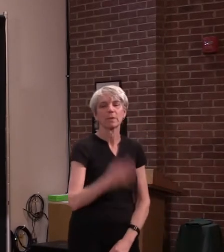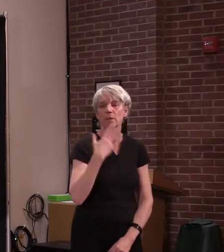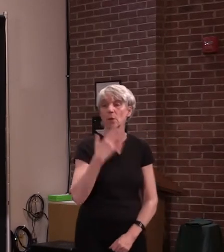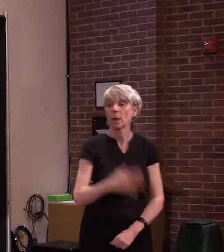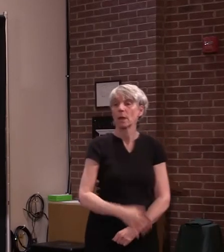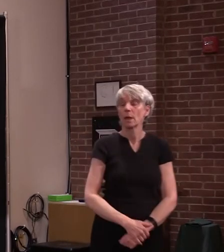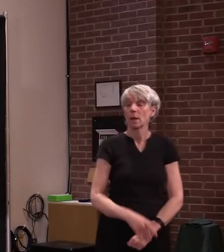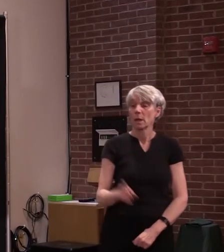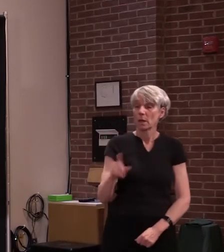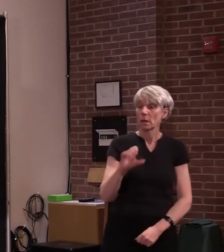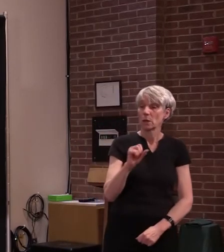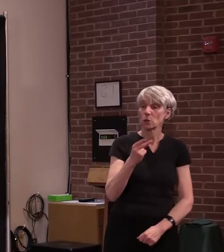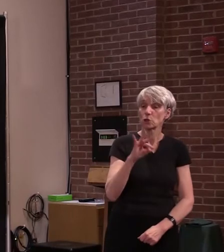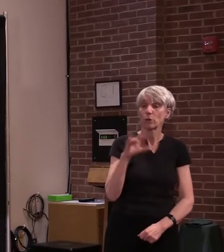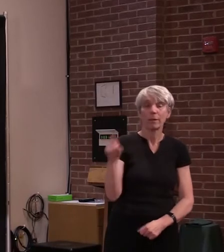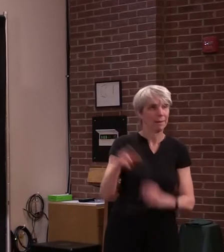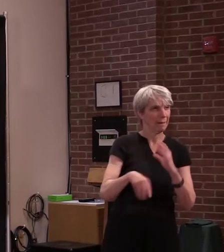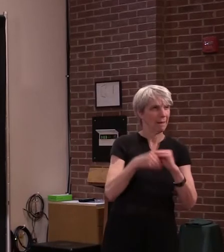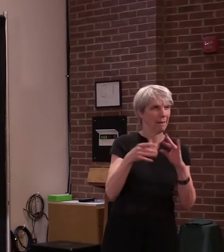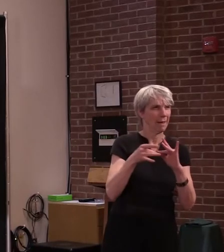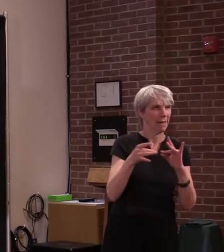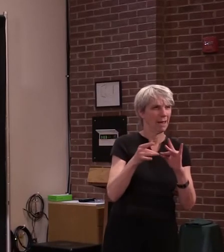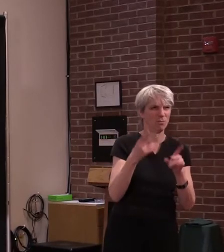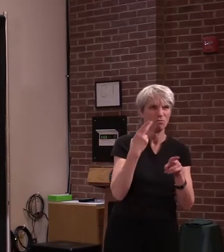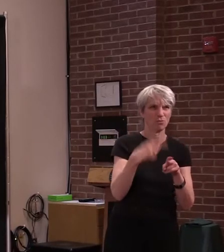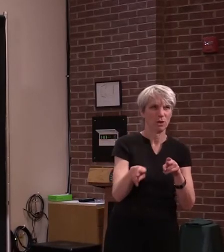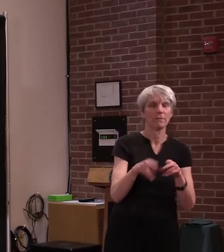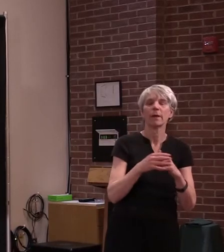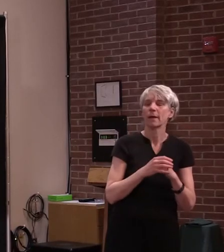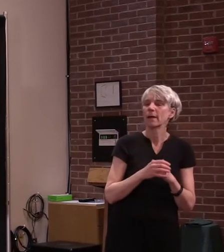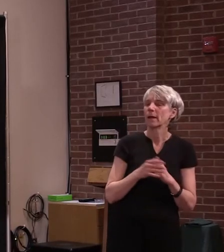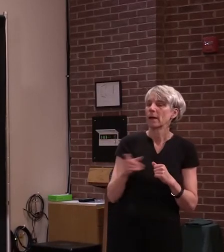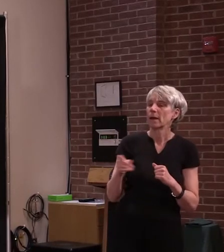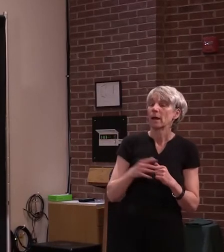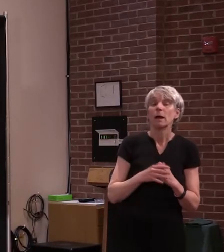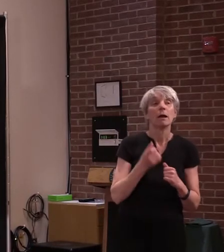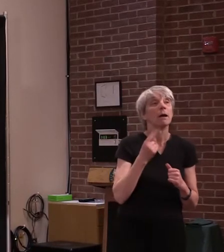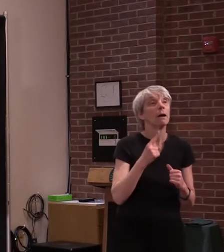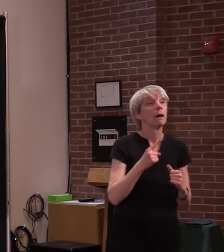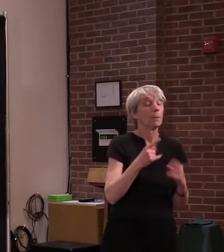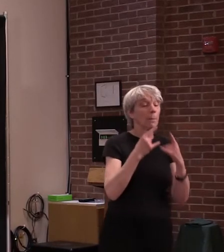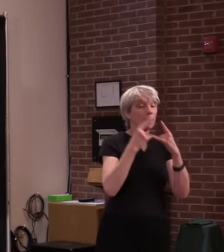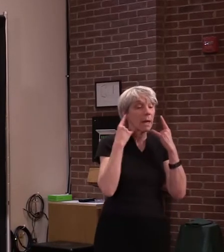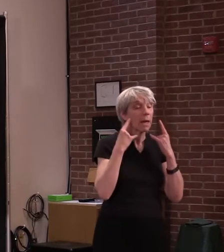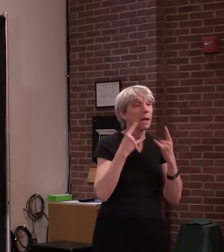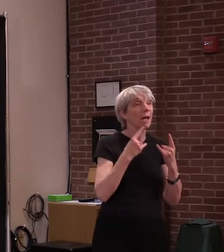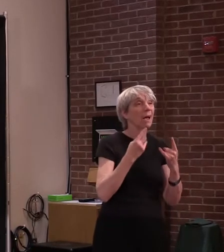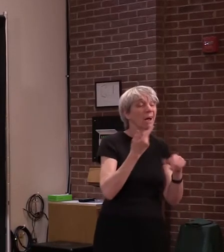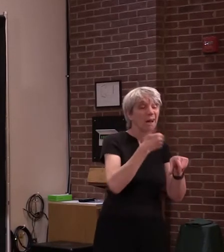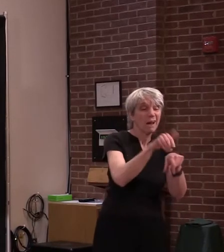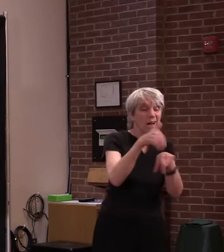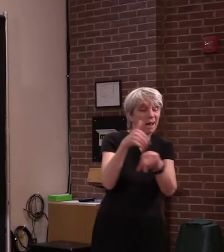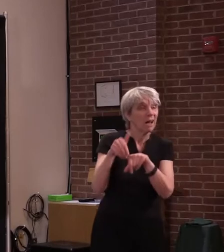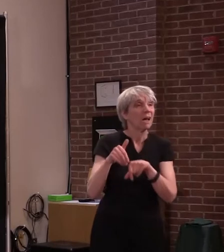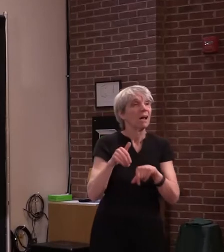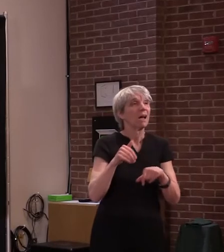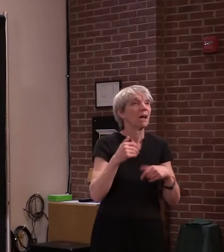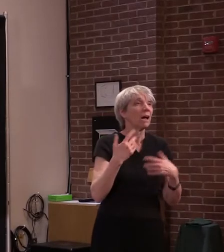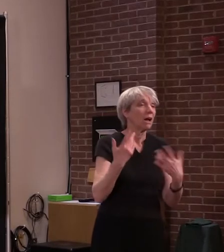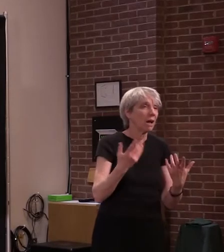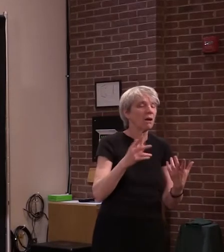Thanks. And if I may, it's Mike Sterling again. Just a couple of notes that our mask distribution will be in part things